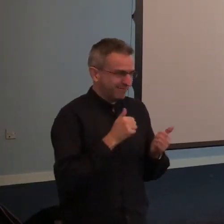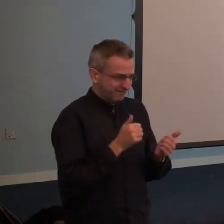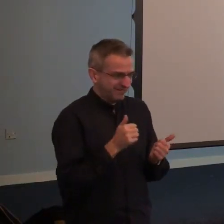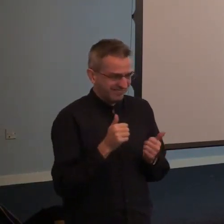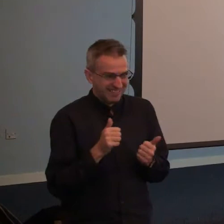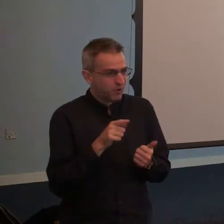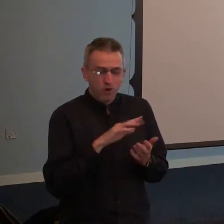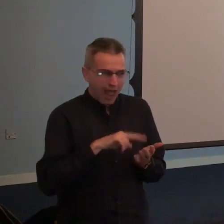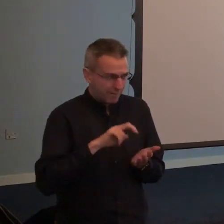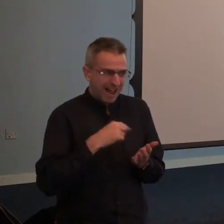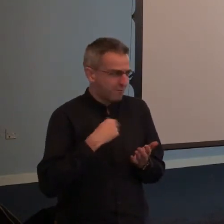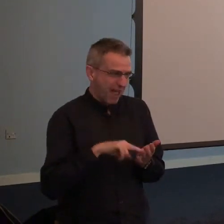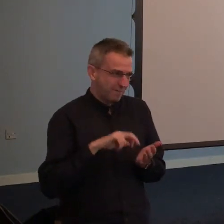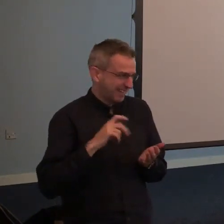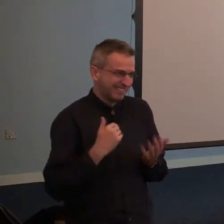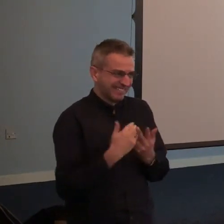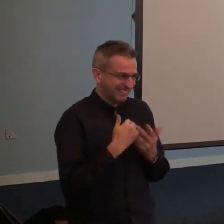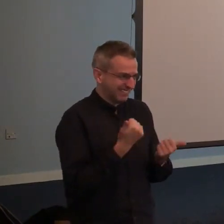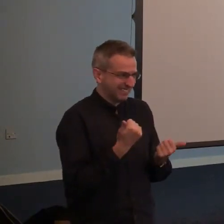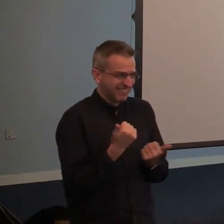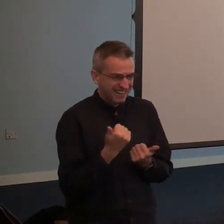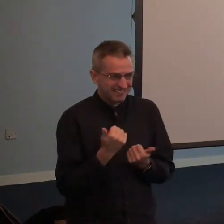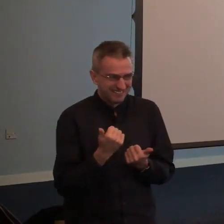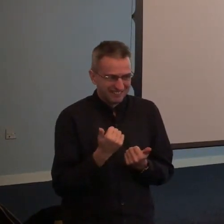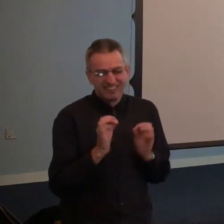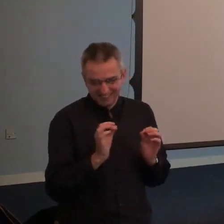I'm happy, you're happy. That's good. If you're not happy, I'm not happy. So,